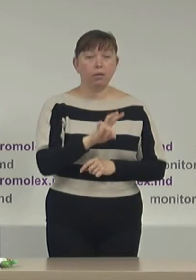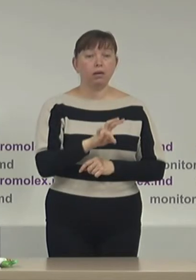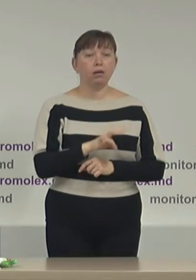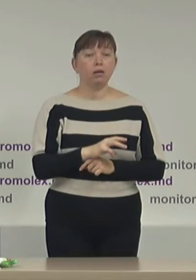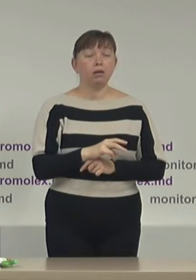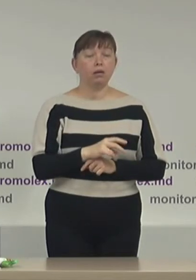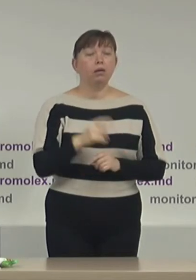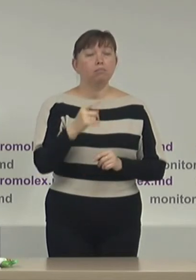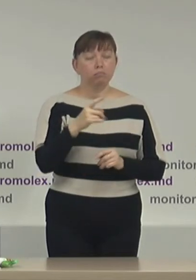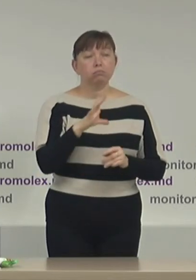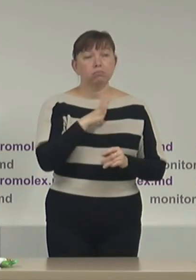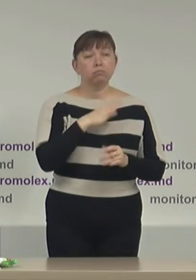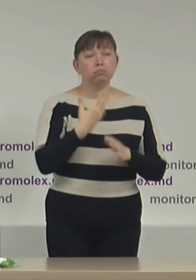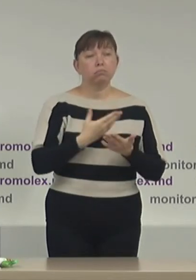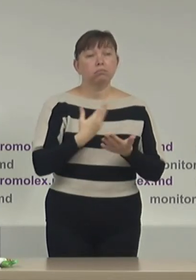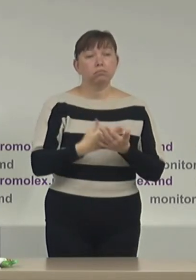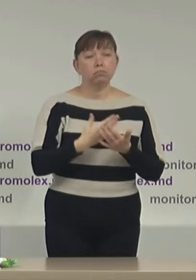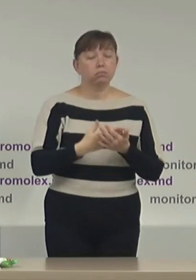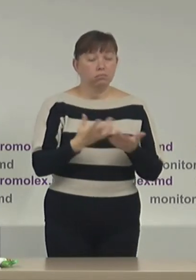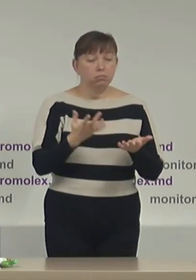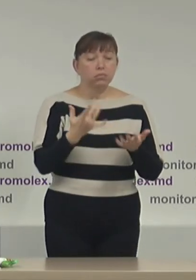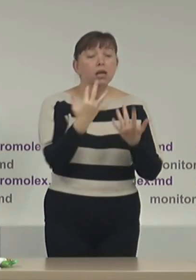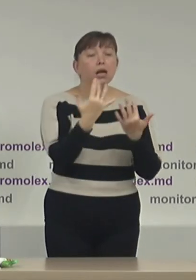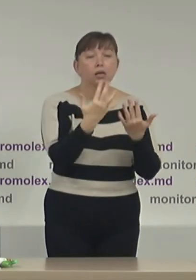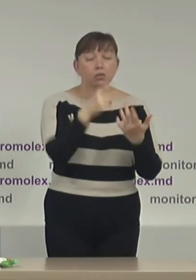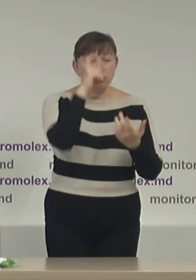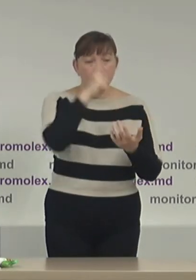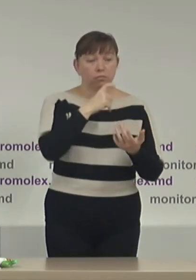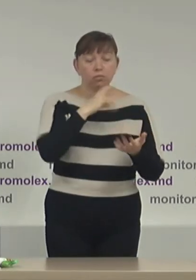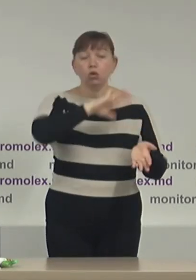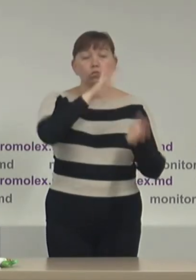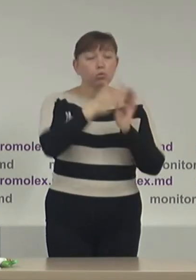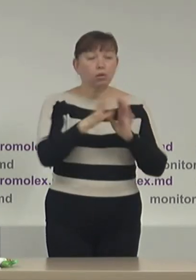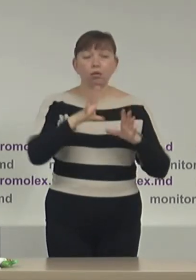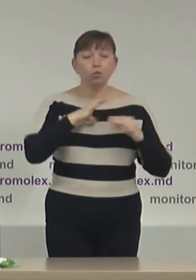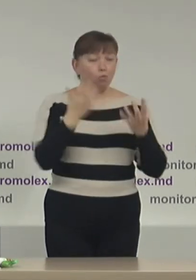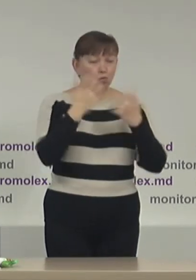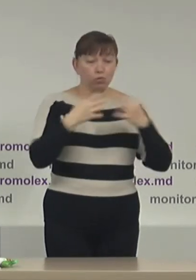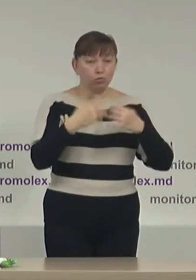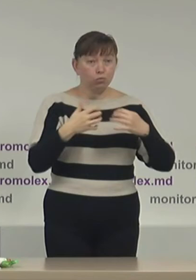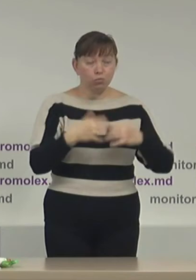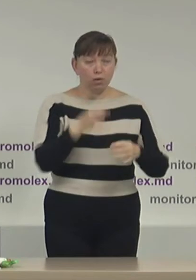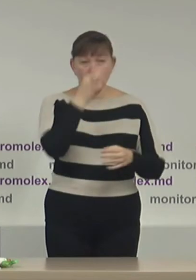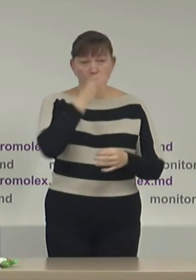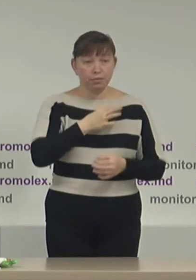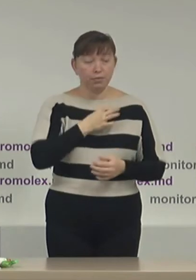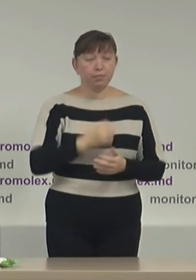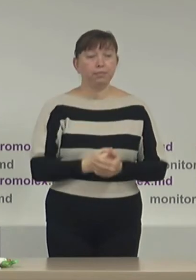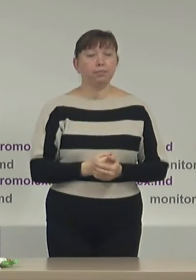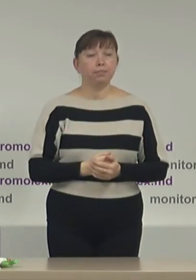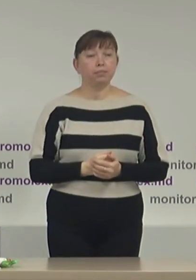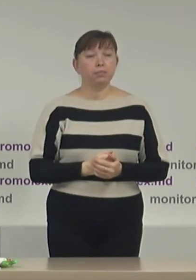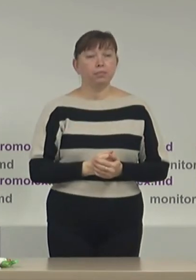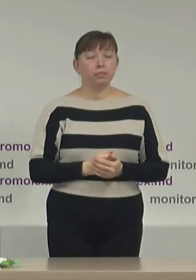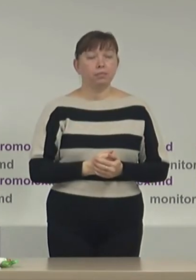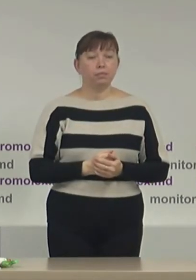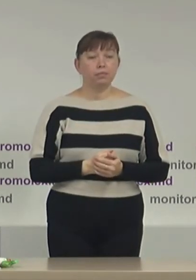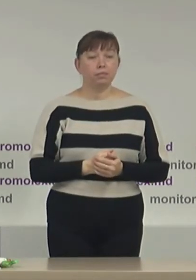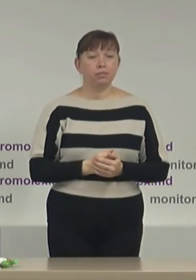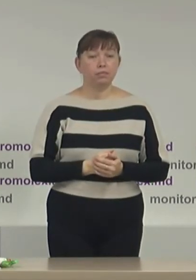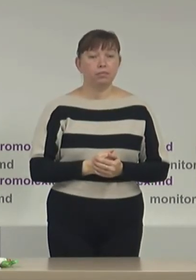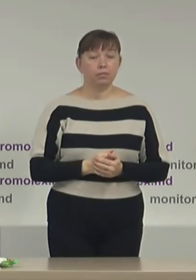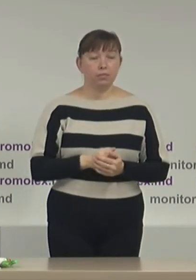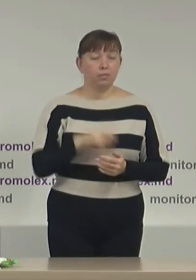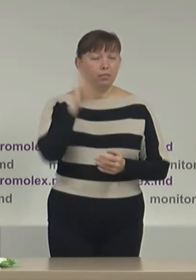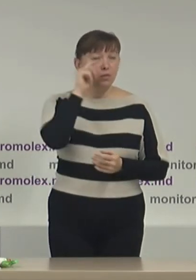on November 11th. The total number of newspapers found is not yet clear,